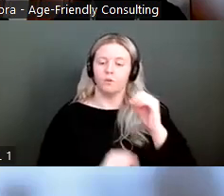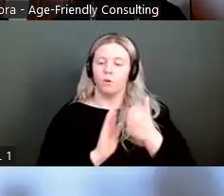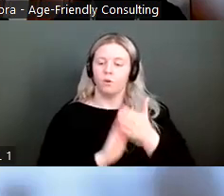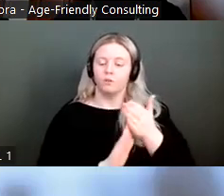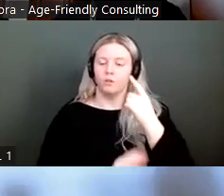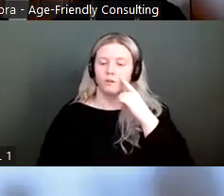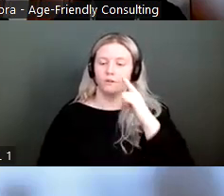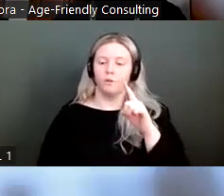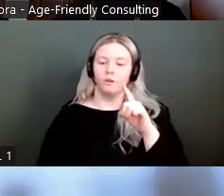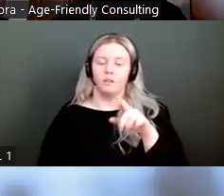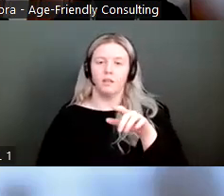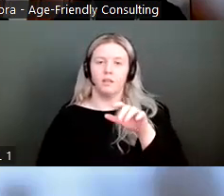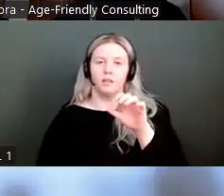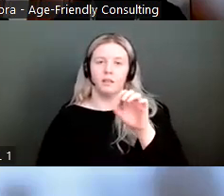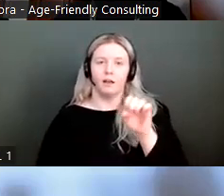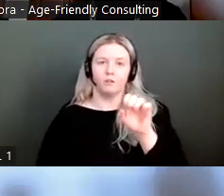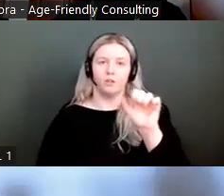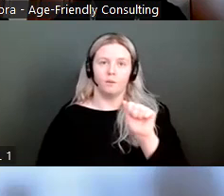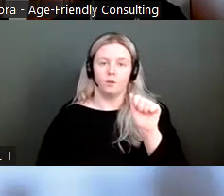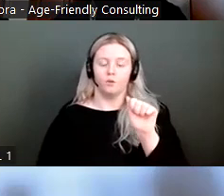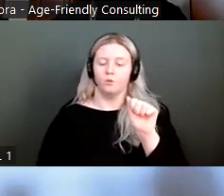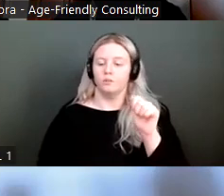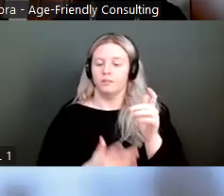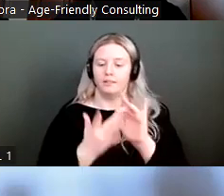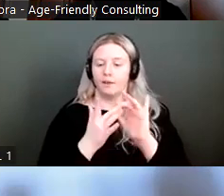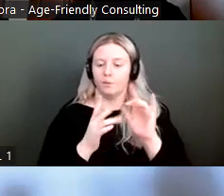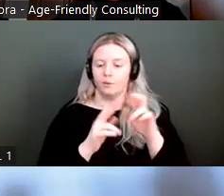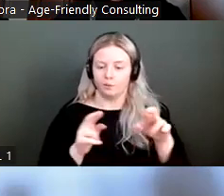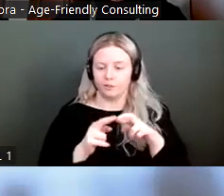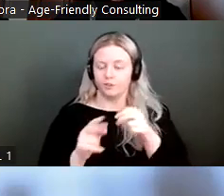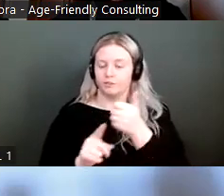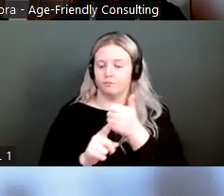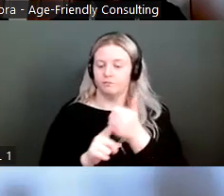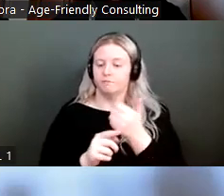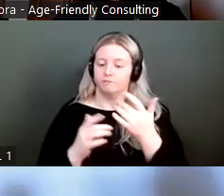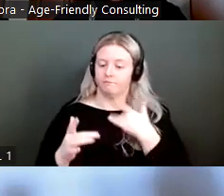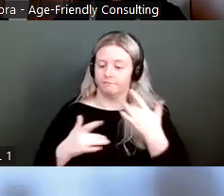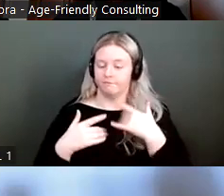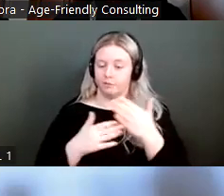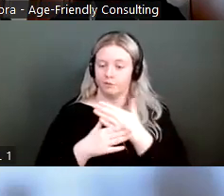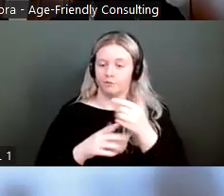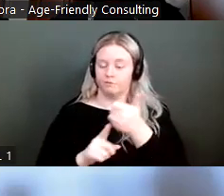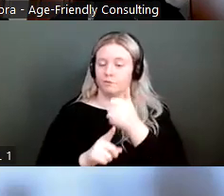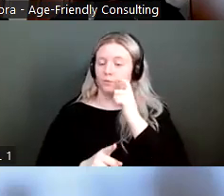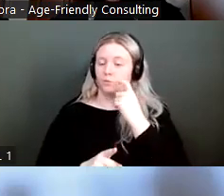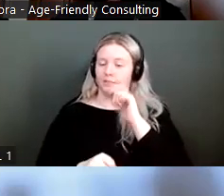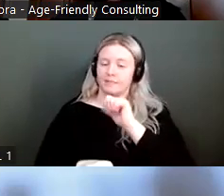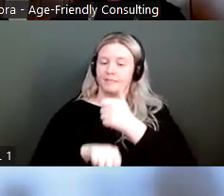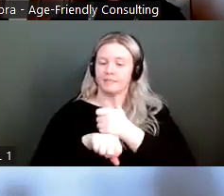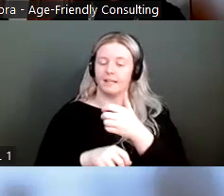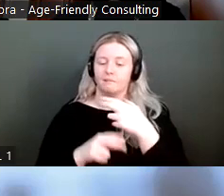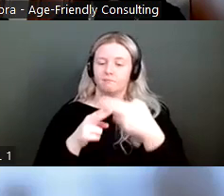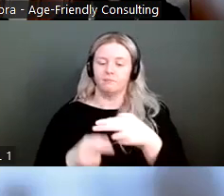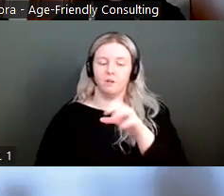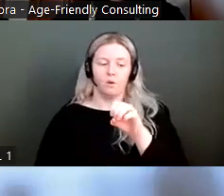in York Region. Debra is excited to share with you that she has recently launched OAKS, the Older Adults